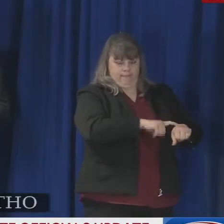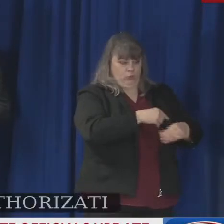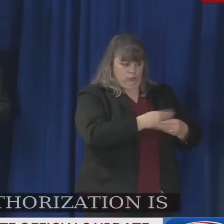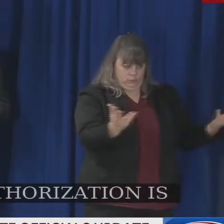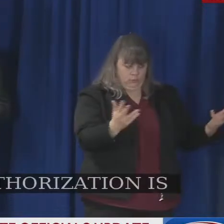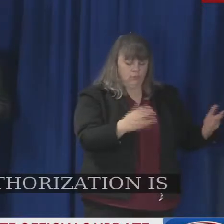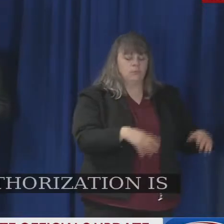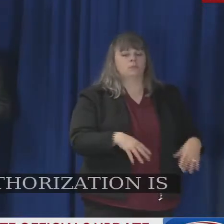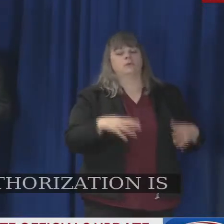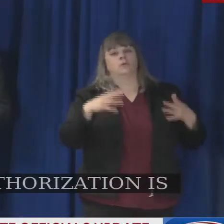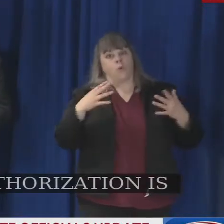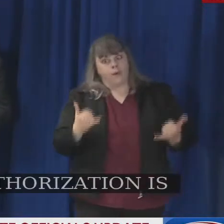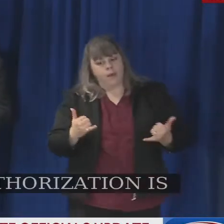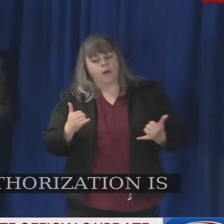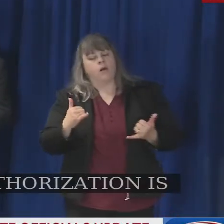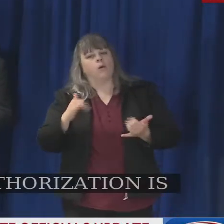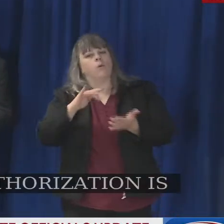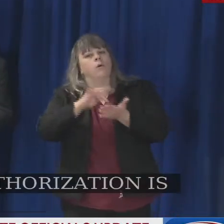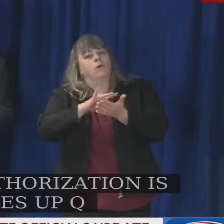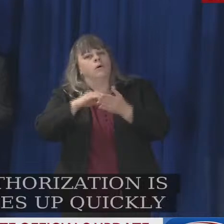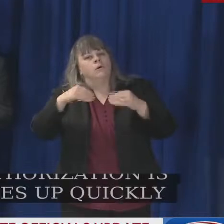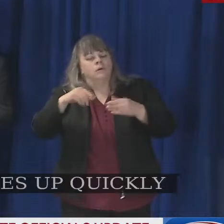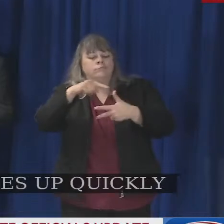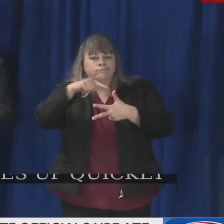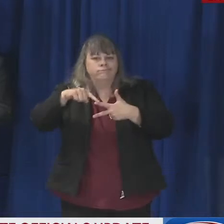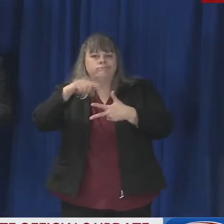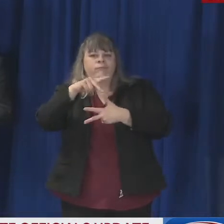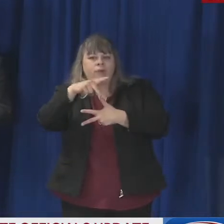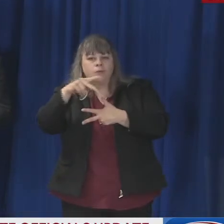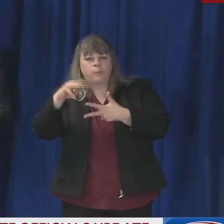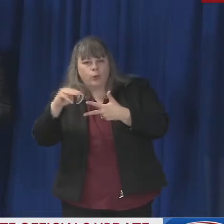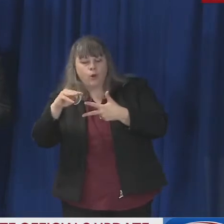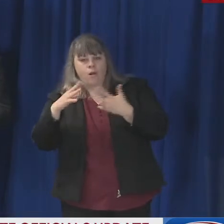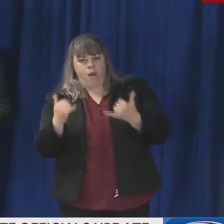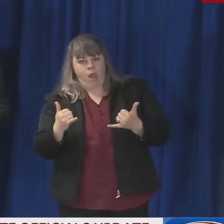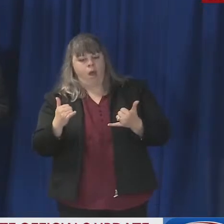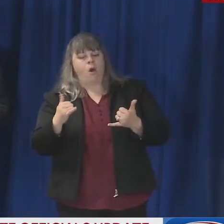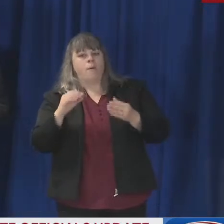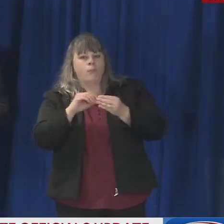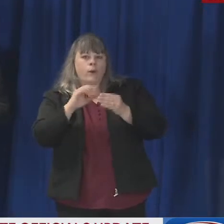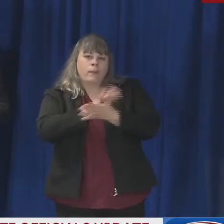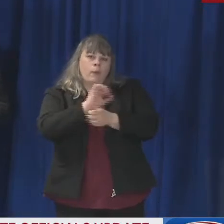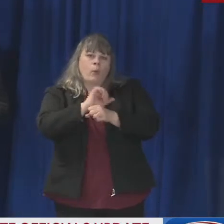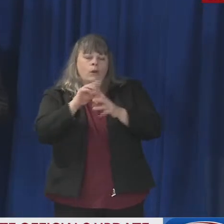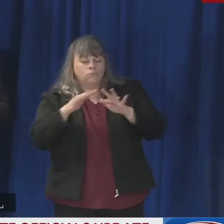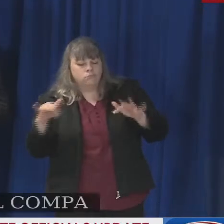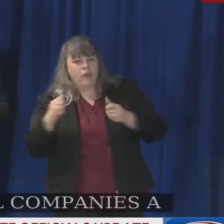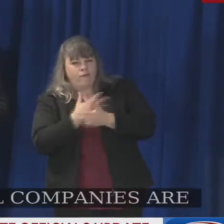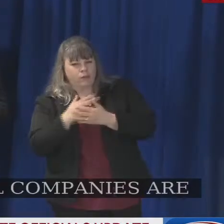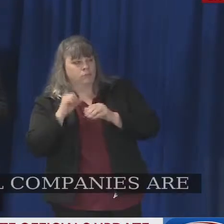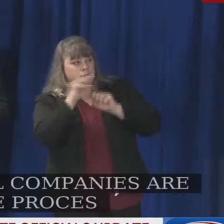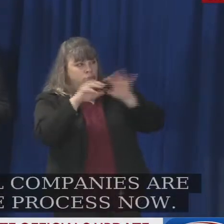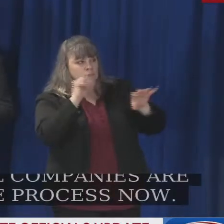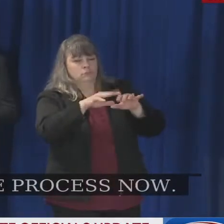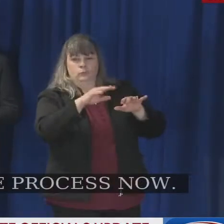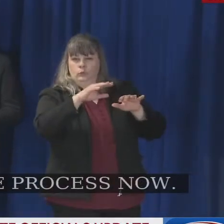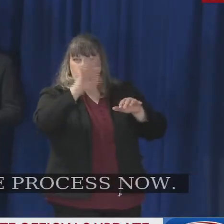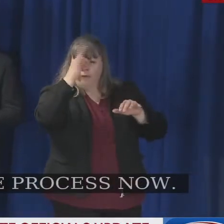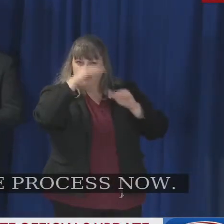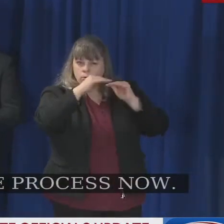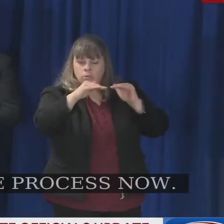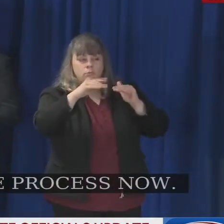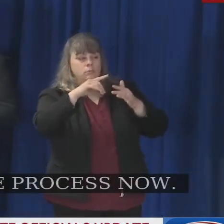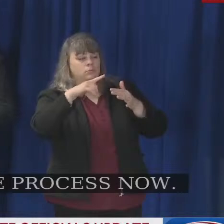going through that process now. It's a little bit more of a lengthy process, but I think we could be looking at a fully licensed or approved vaccine